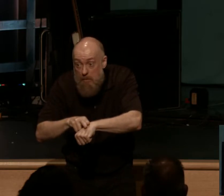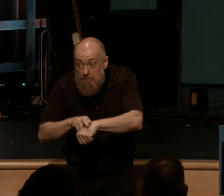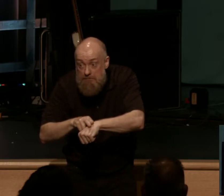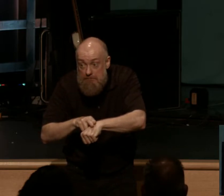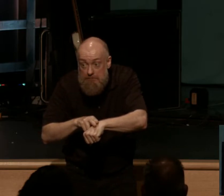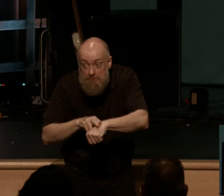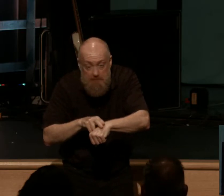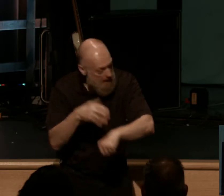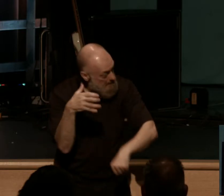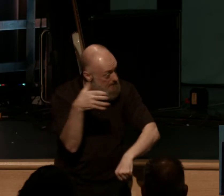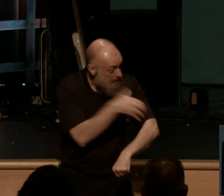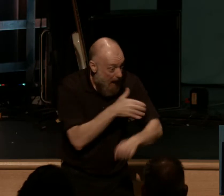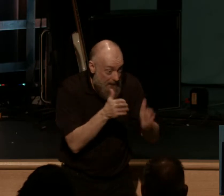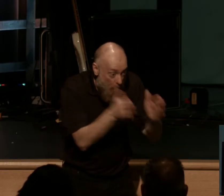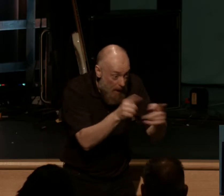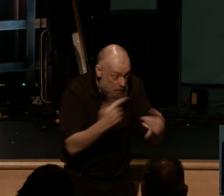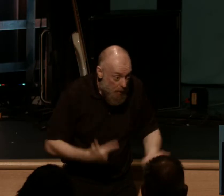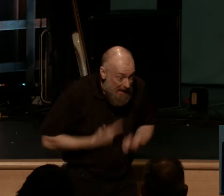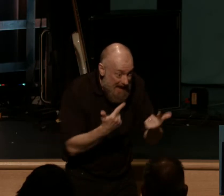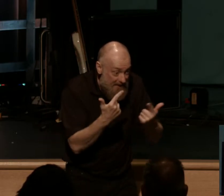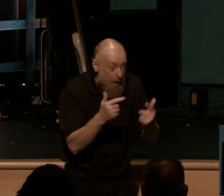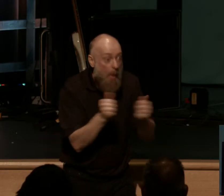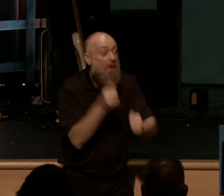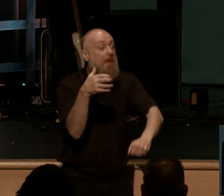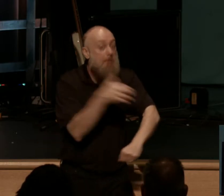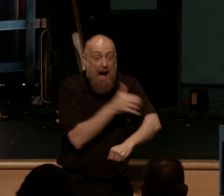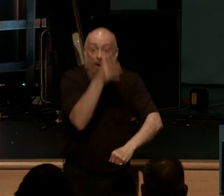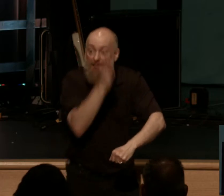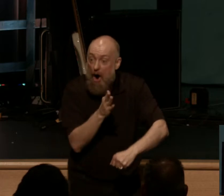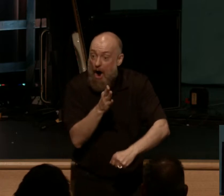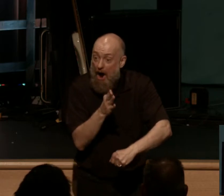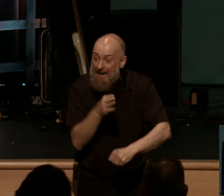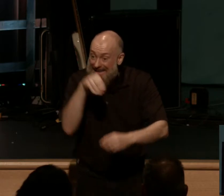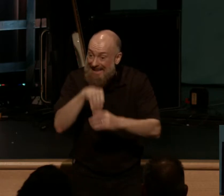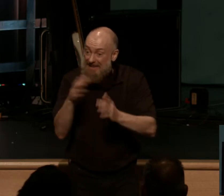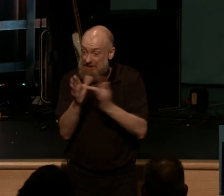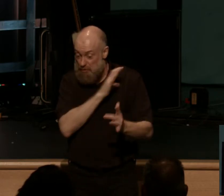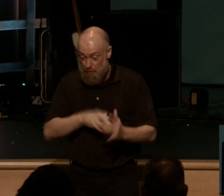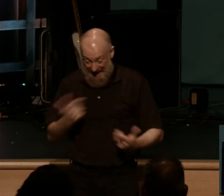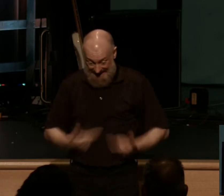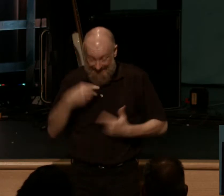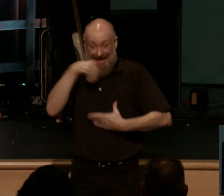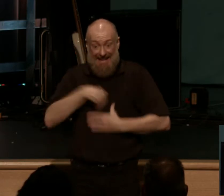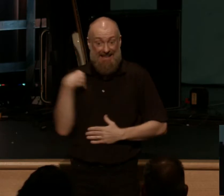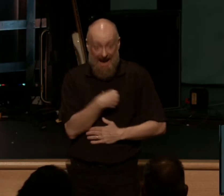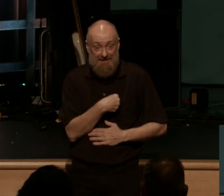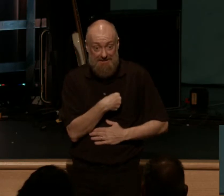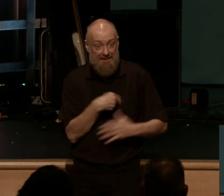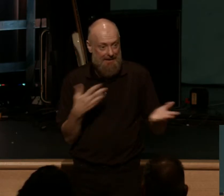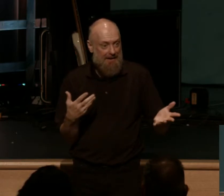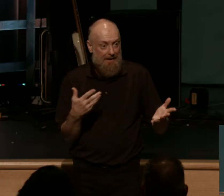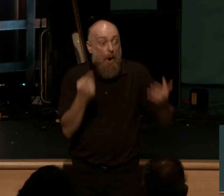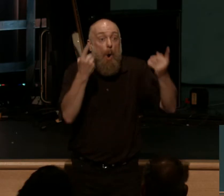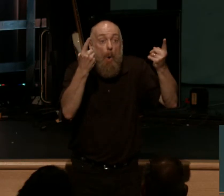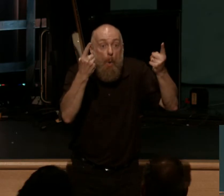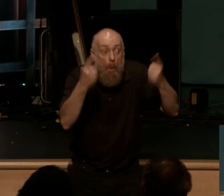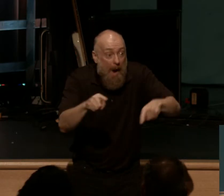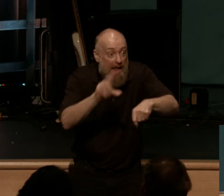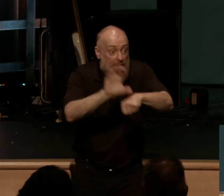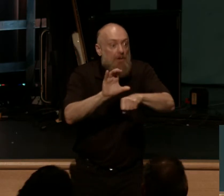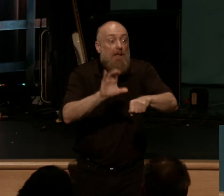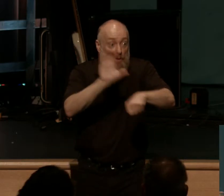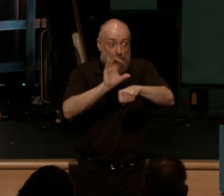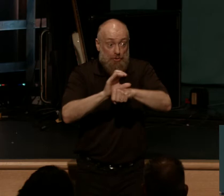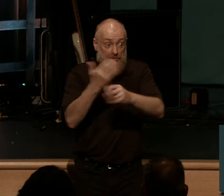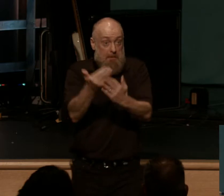a powerful way to live with the power of God and Jesus Christ within us. See, it's when the church, we'll see this in the